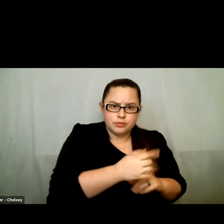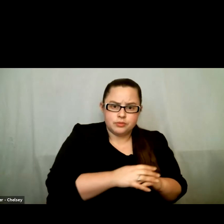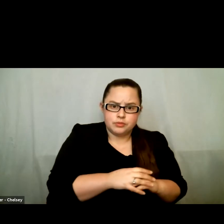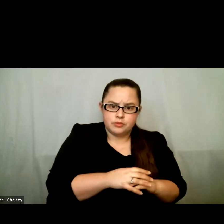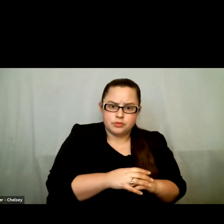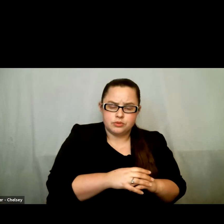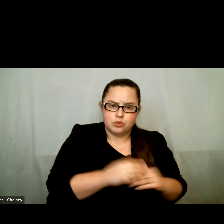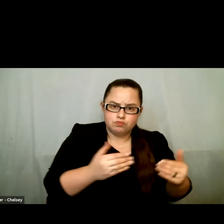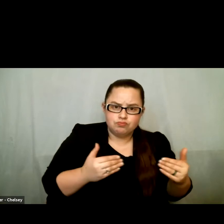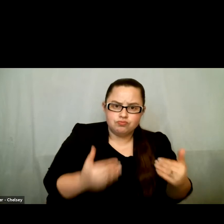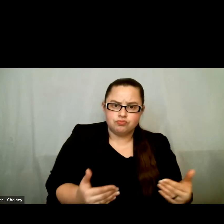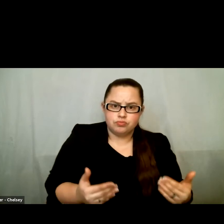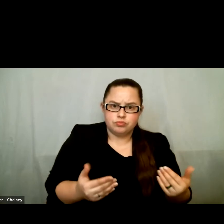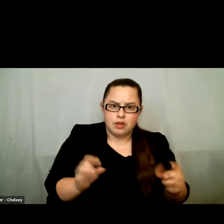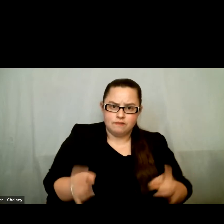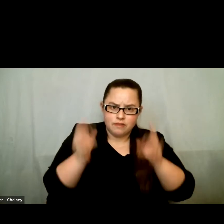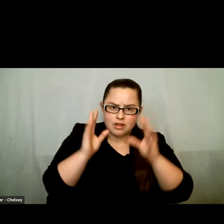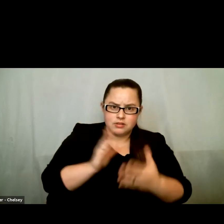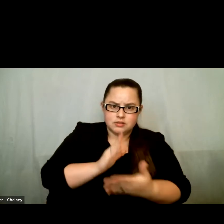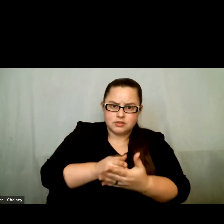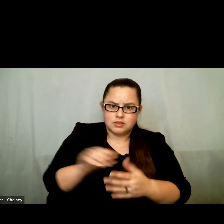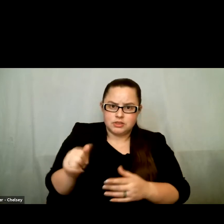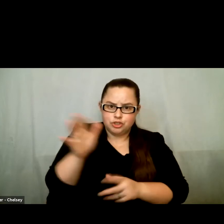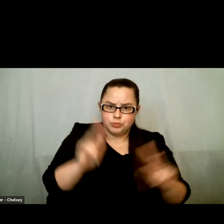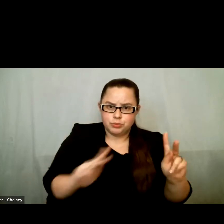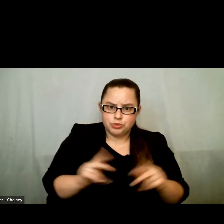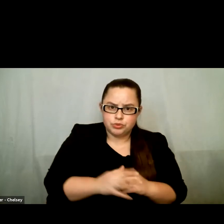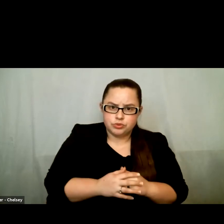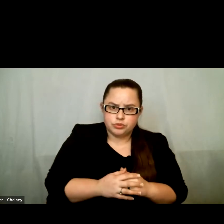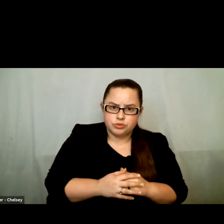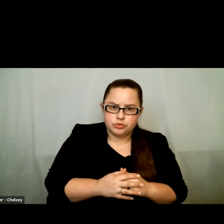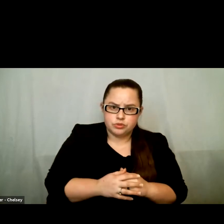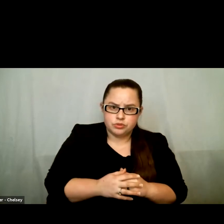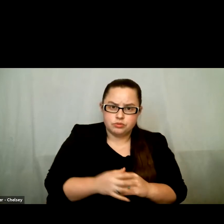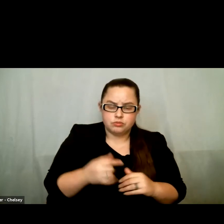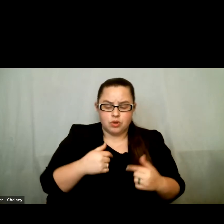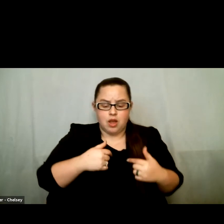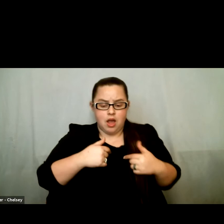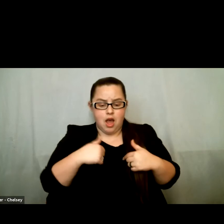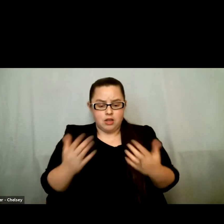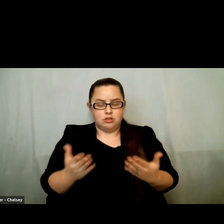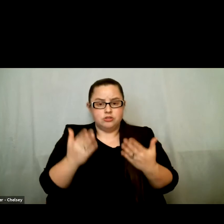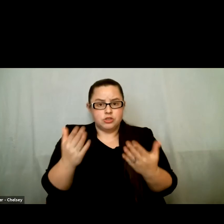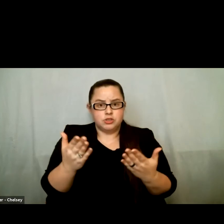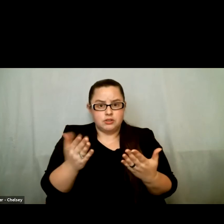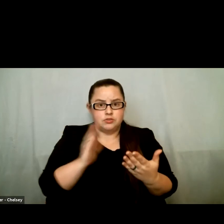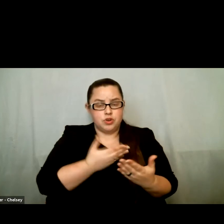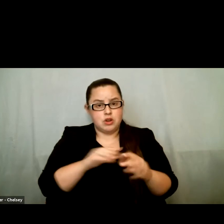to commit acts of violence against Asian people. What I would suggest for our